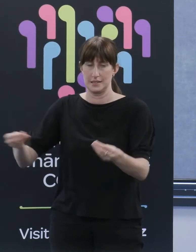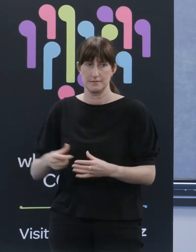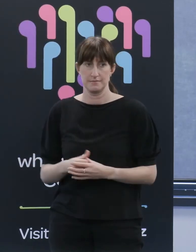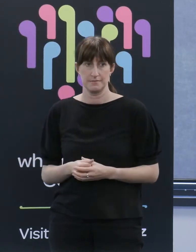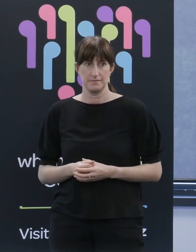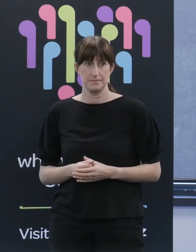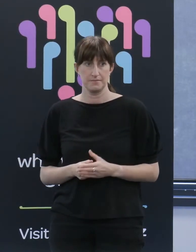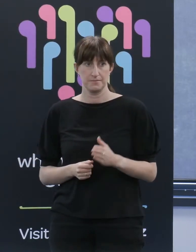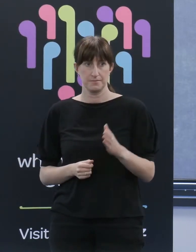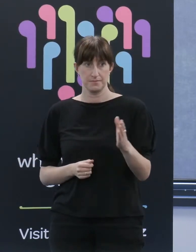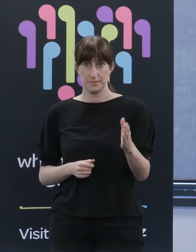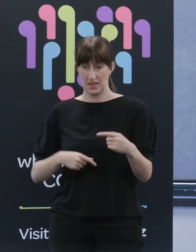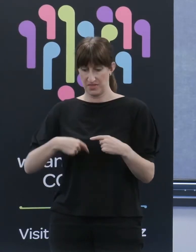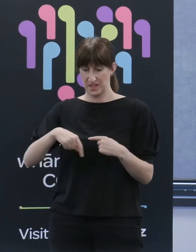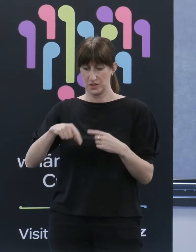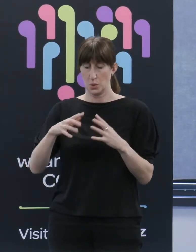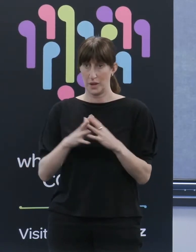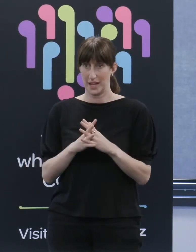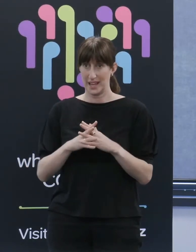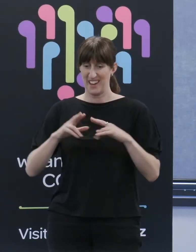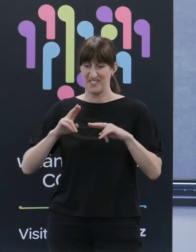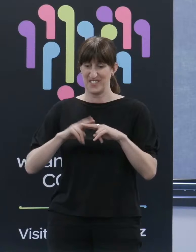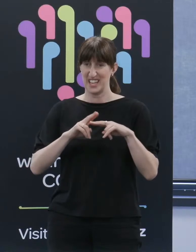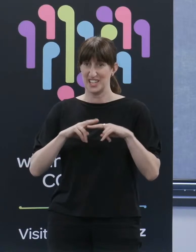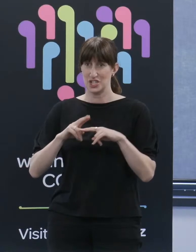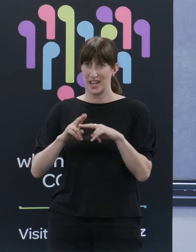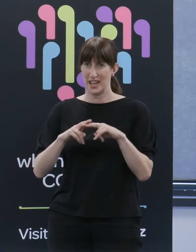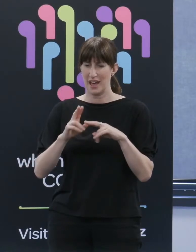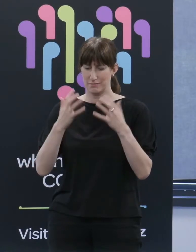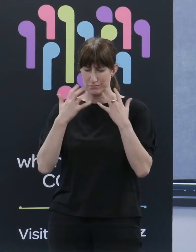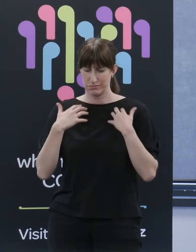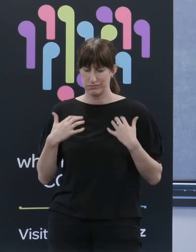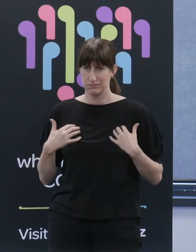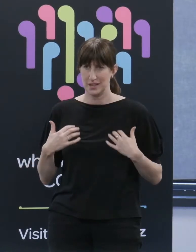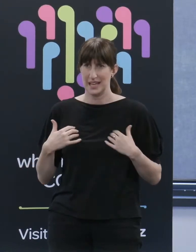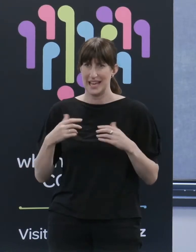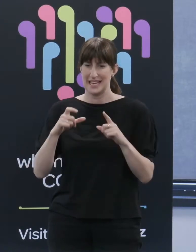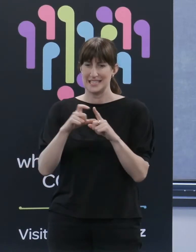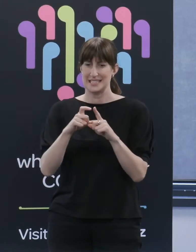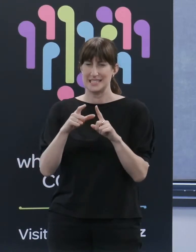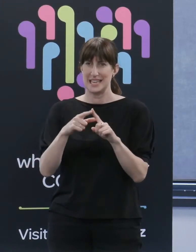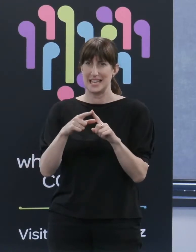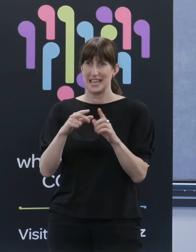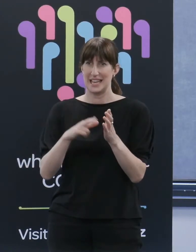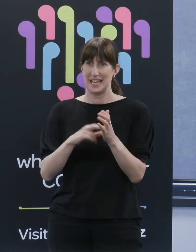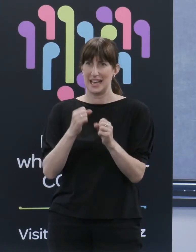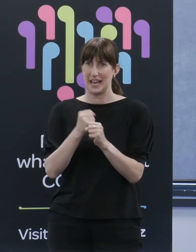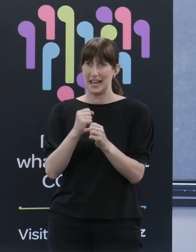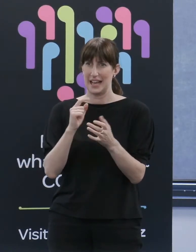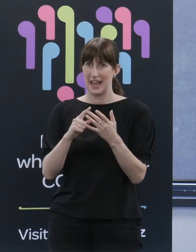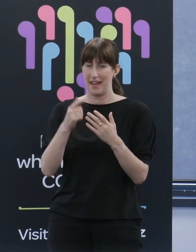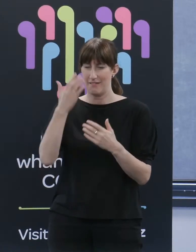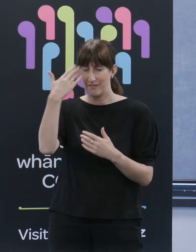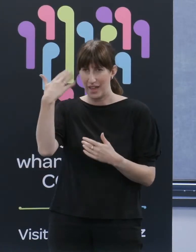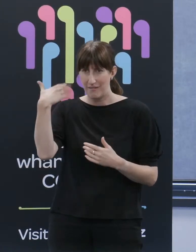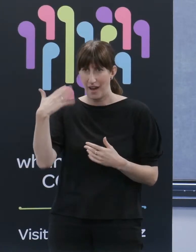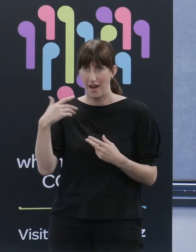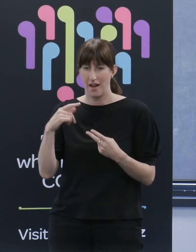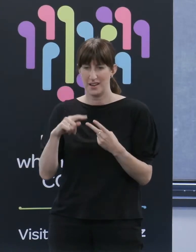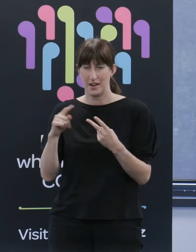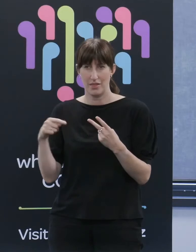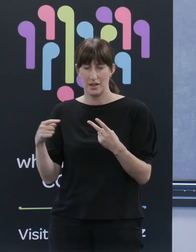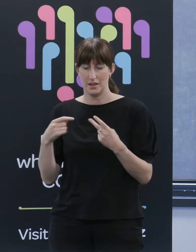an increase in Fiji this week of apparent dengue fever and leptospirosis cases. What are the chances, particularly as borders open up, of